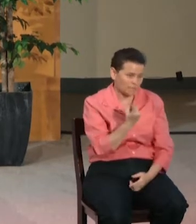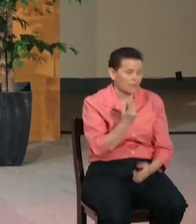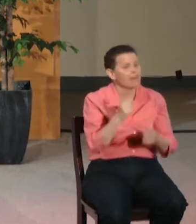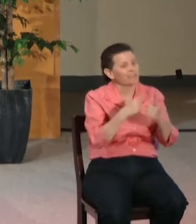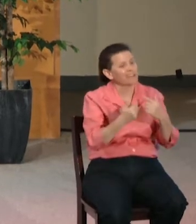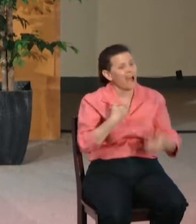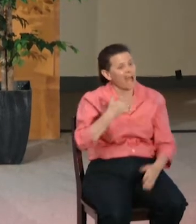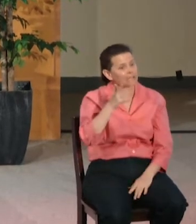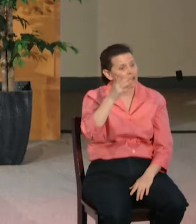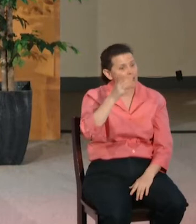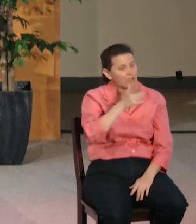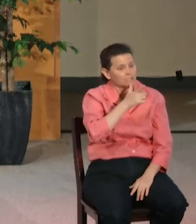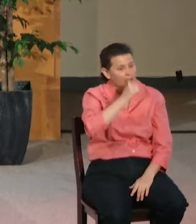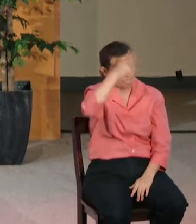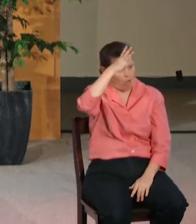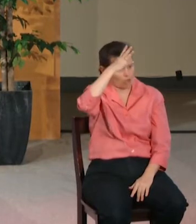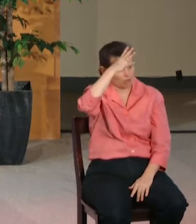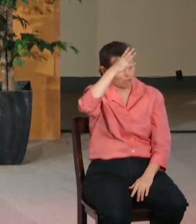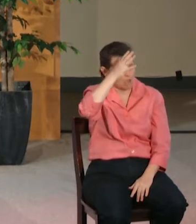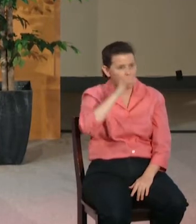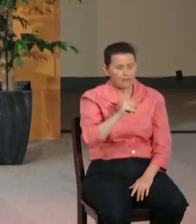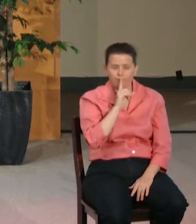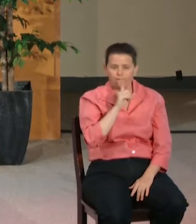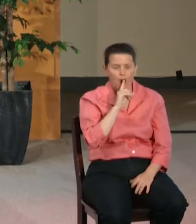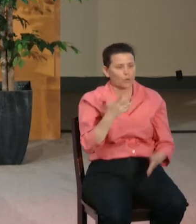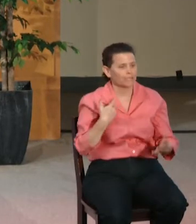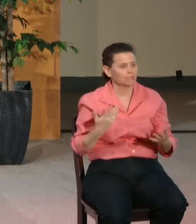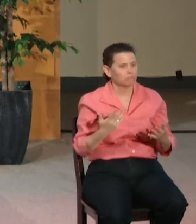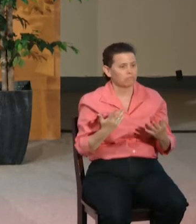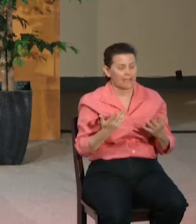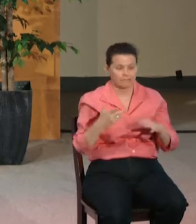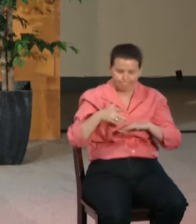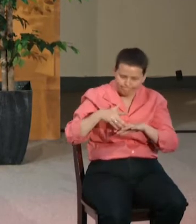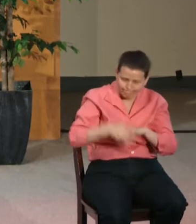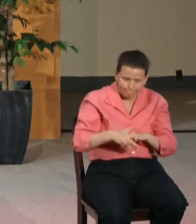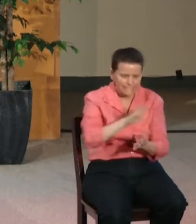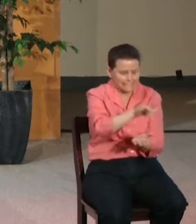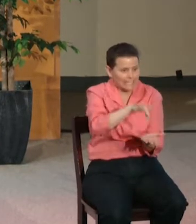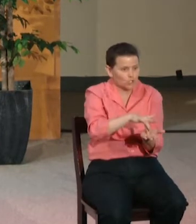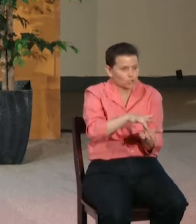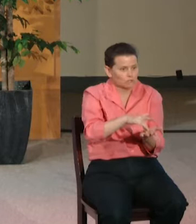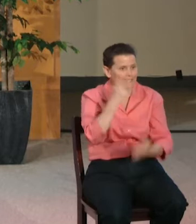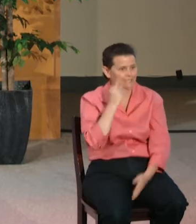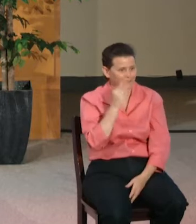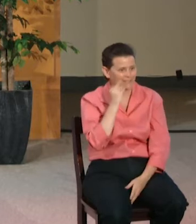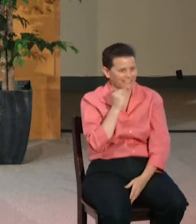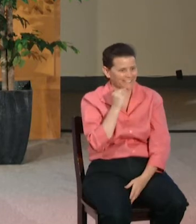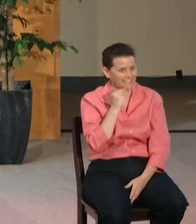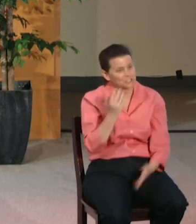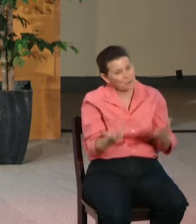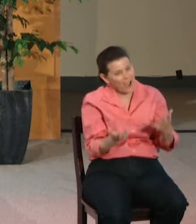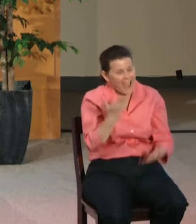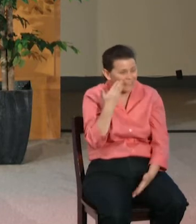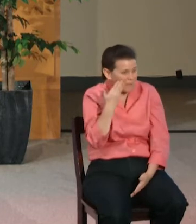and I got a very grounded experience via my stepfather. So I kind of almost had the best of both worlds in a certain way,